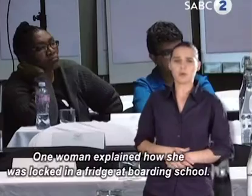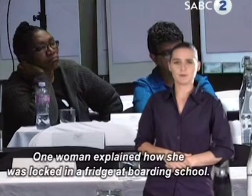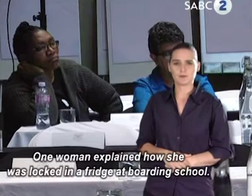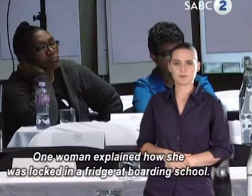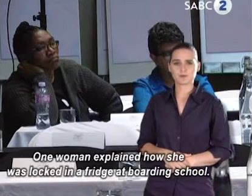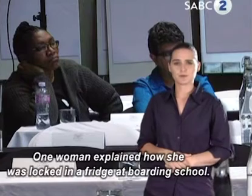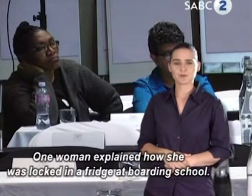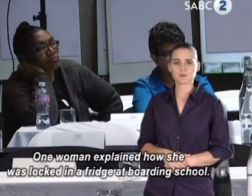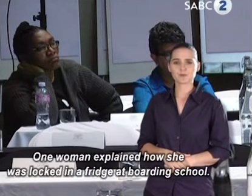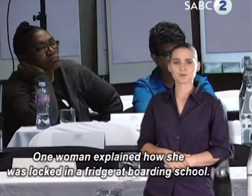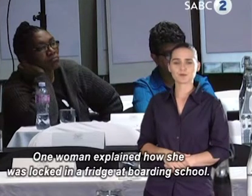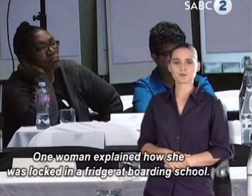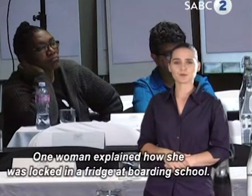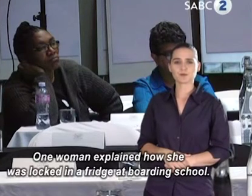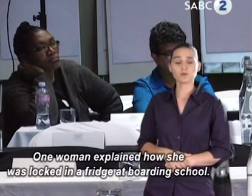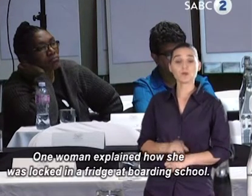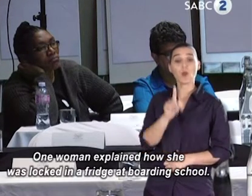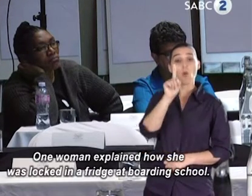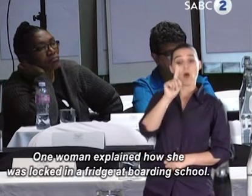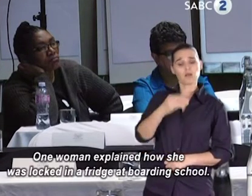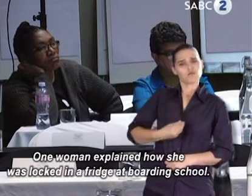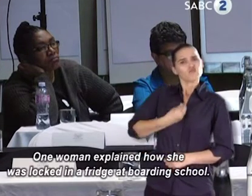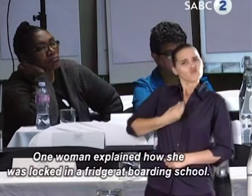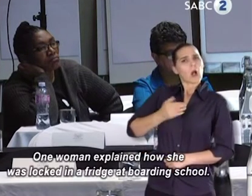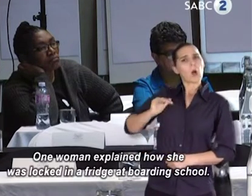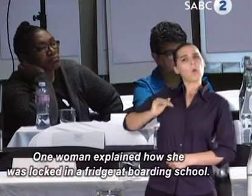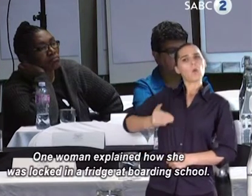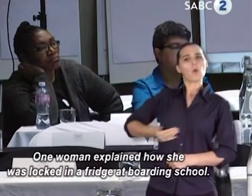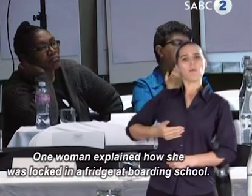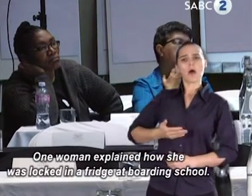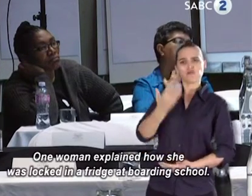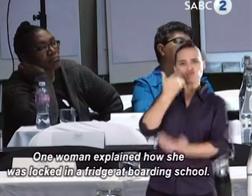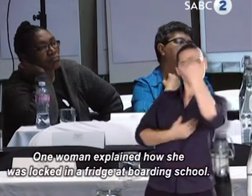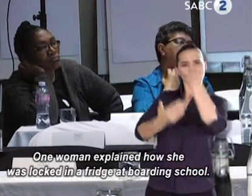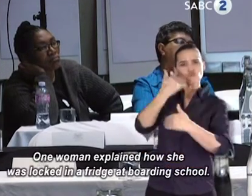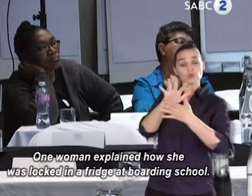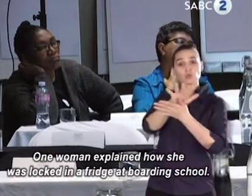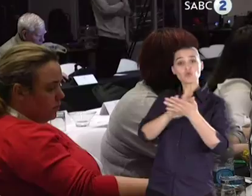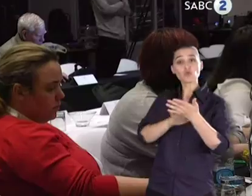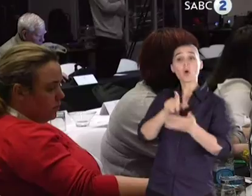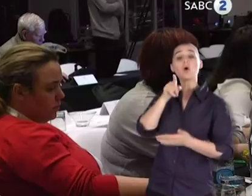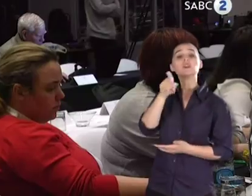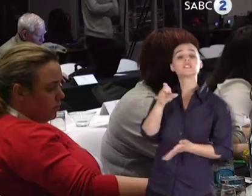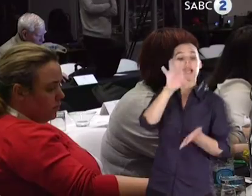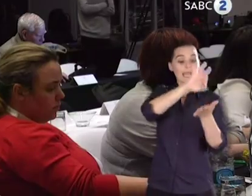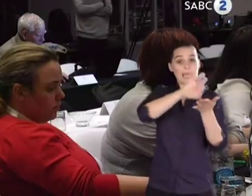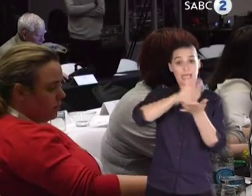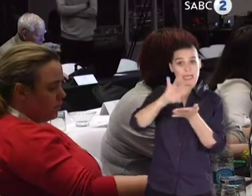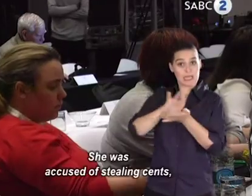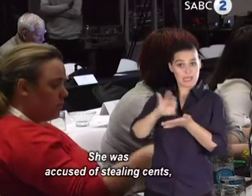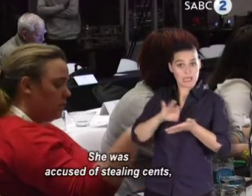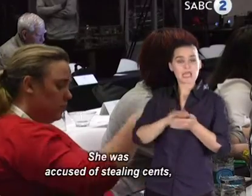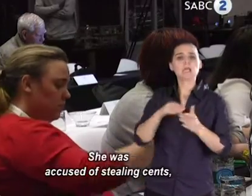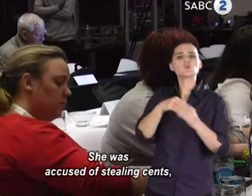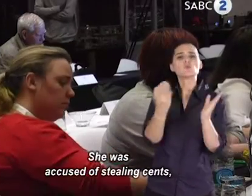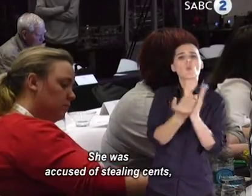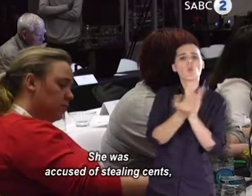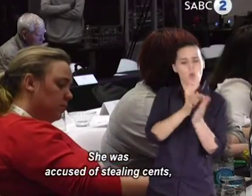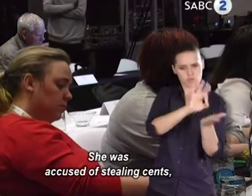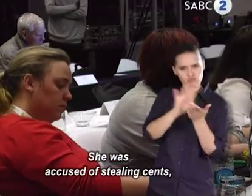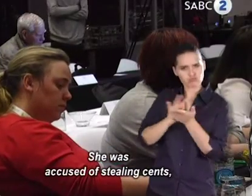One young woman in particular told about how she was locked in a fridge and was at boarding school, and she